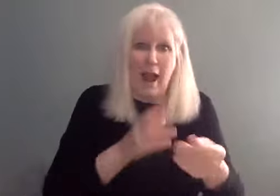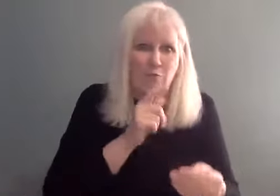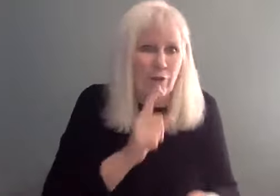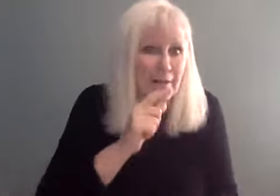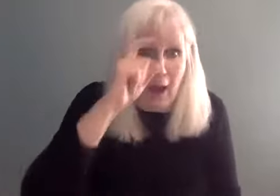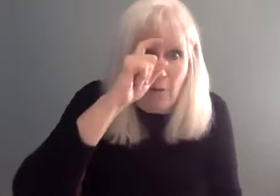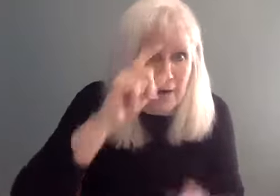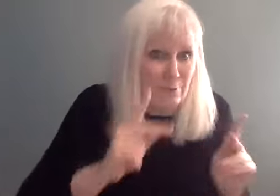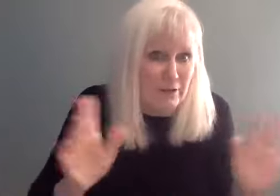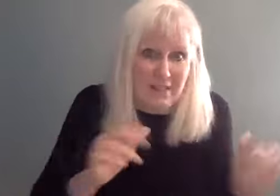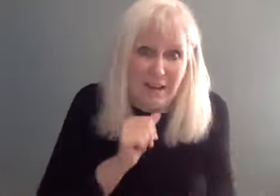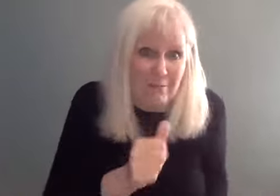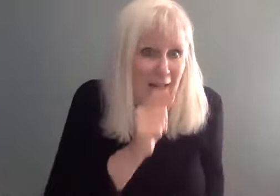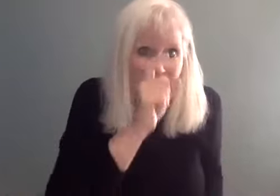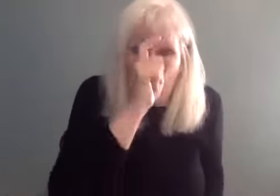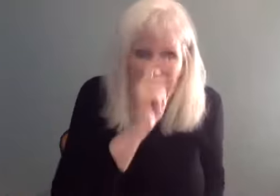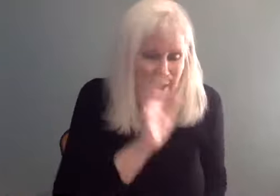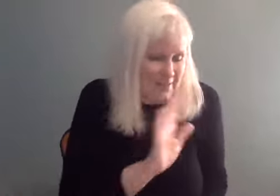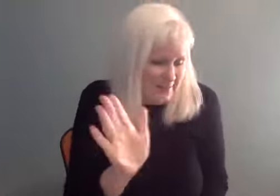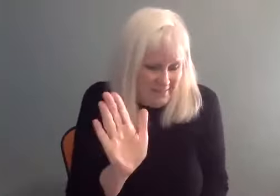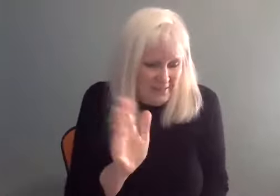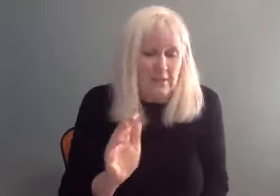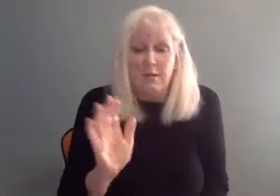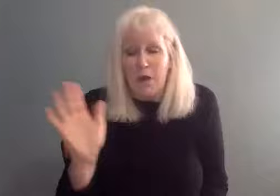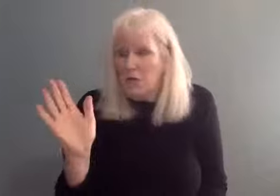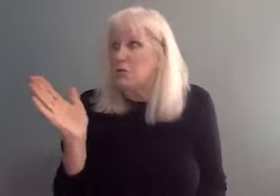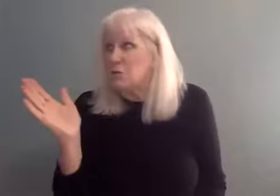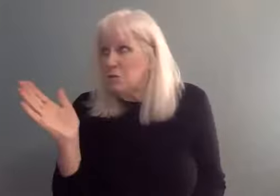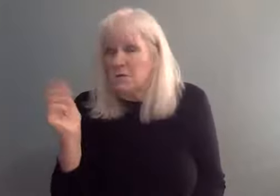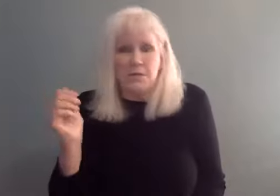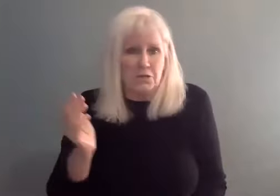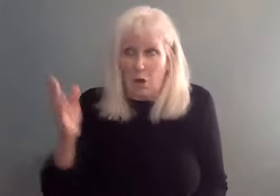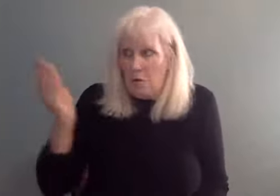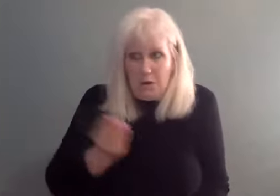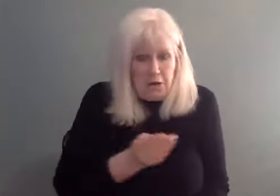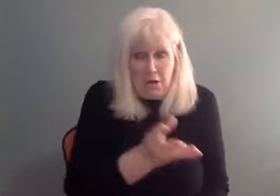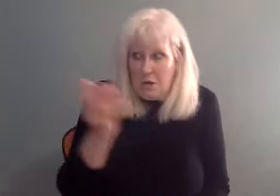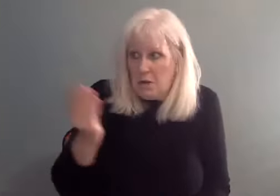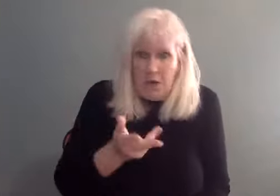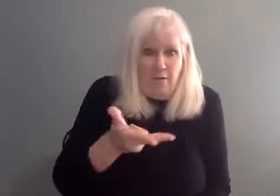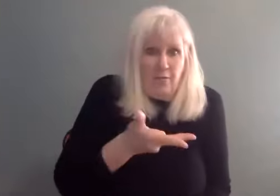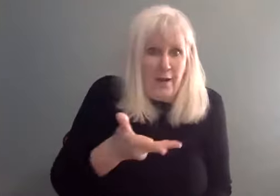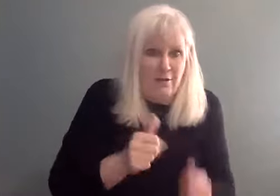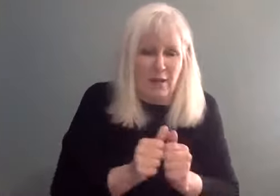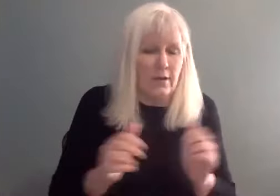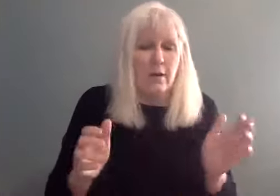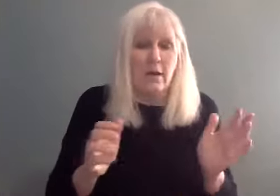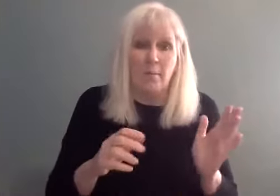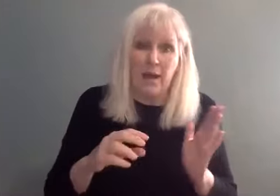that wise. So I had to look at that. I had to look at all of that and put down, my what happened,